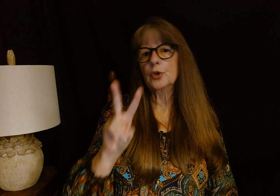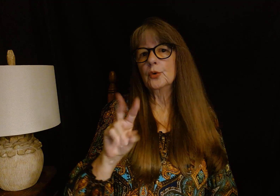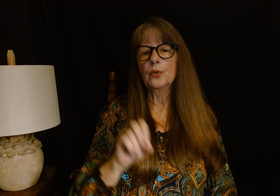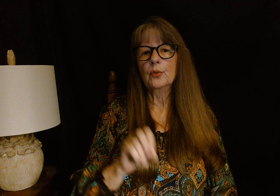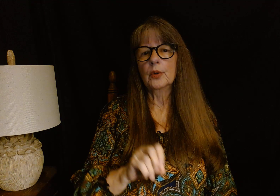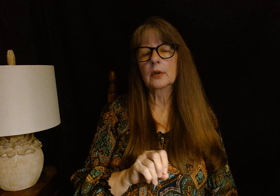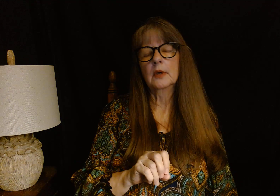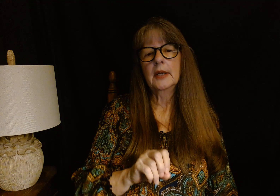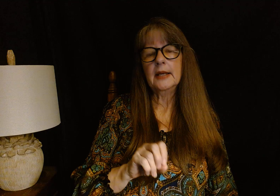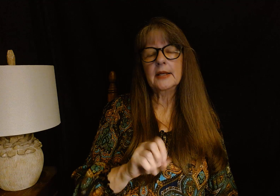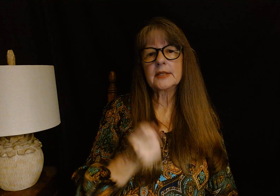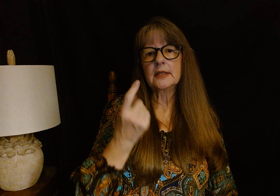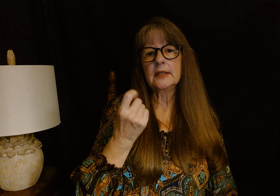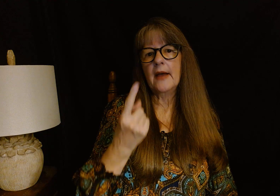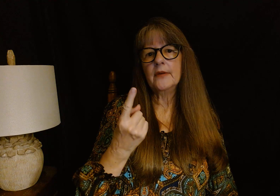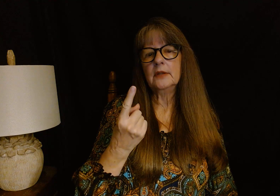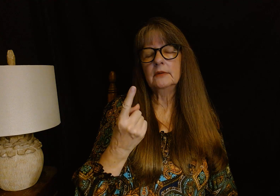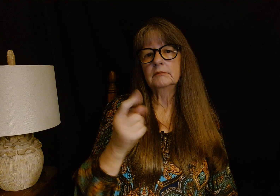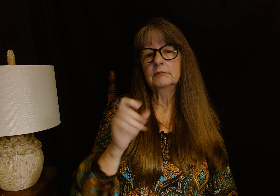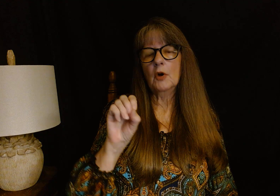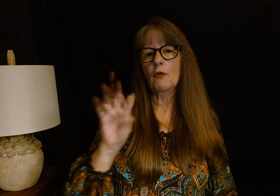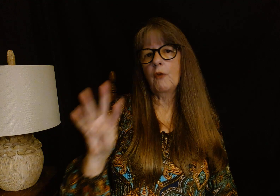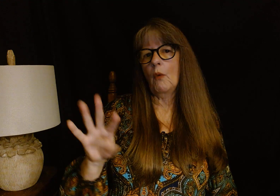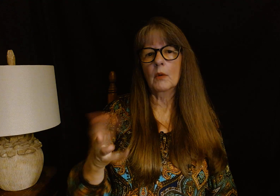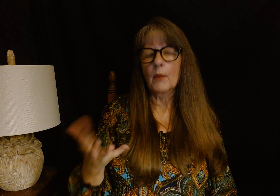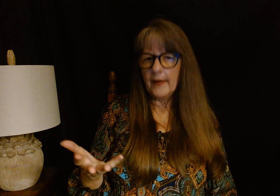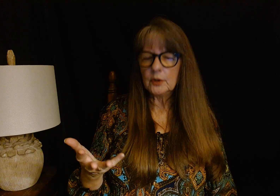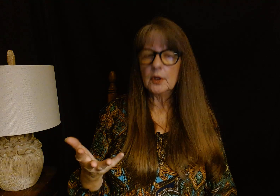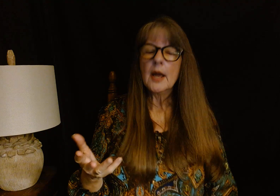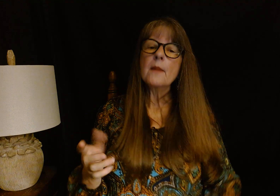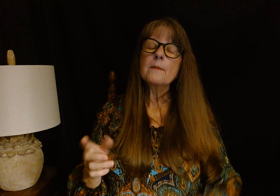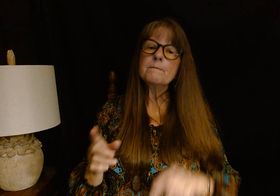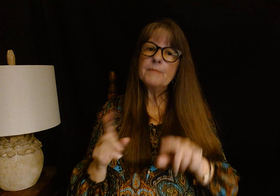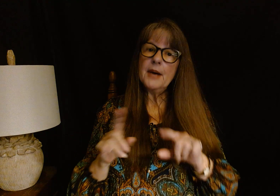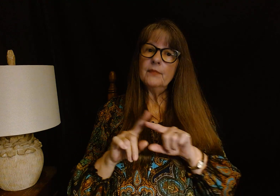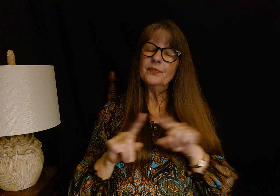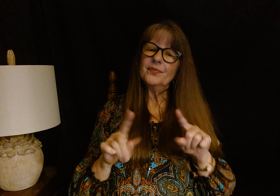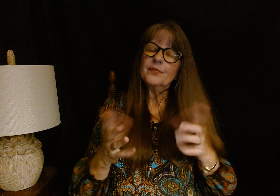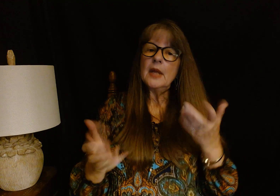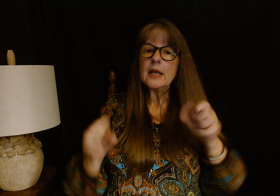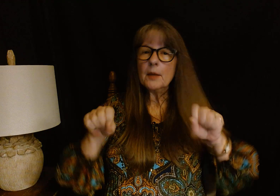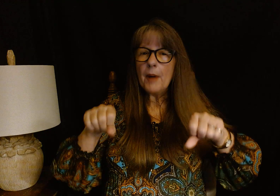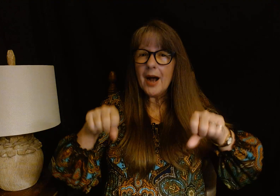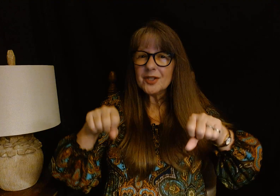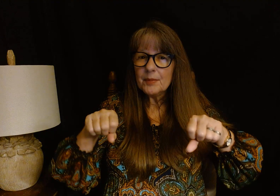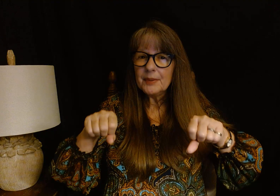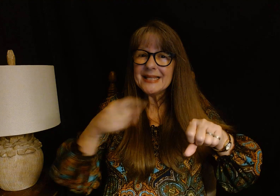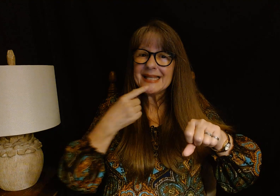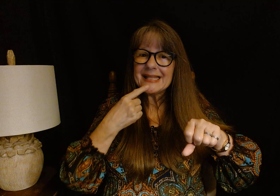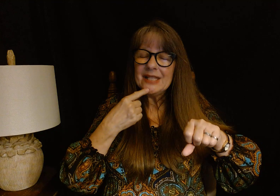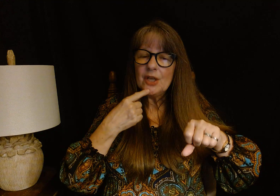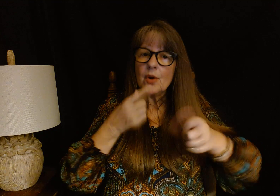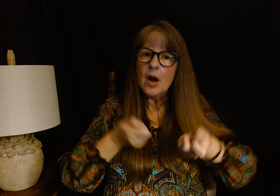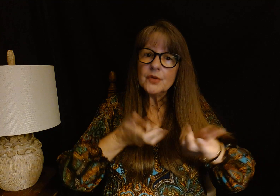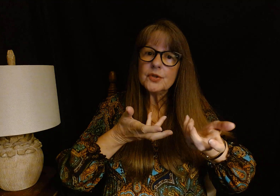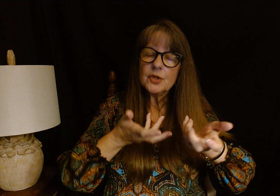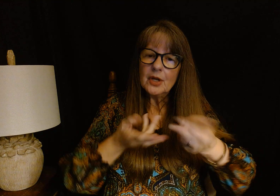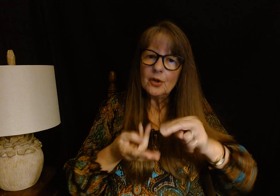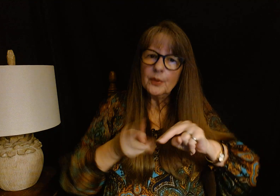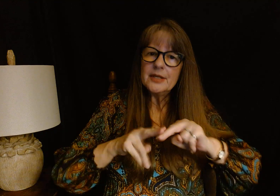9.02 or it's 11.04 or whatever. But it could possibly, cause it to increase just